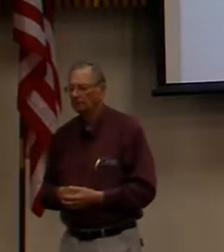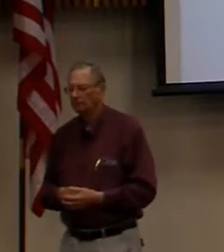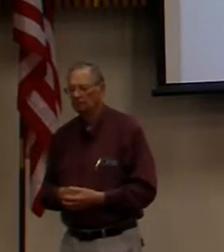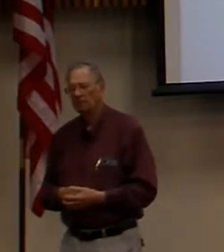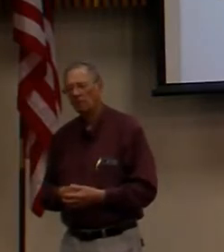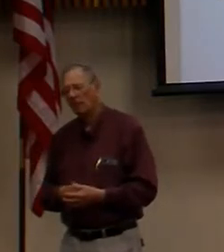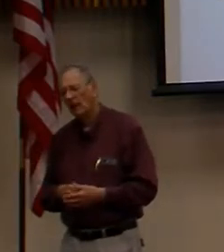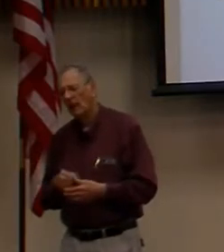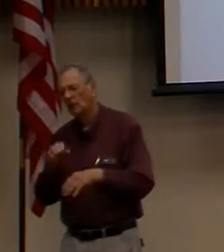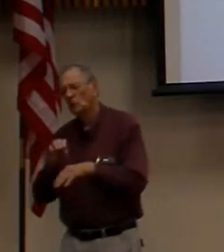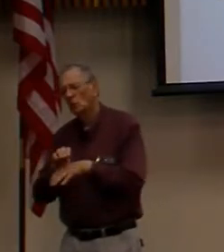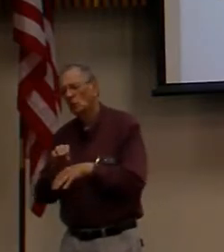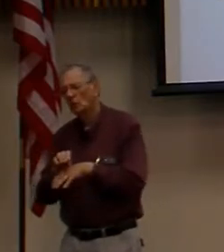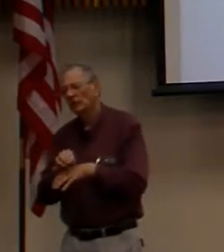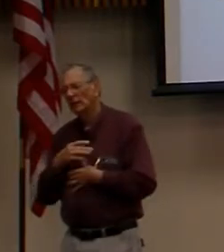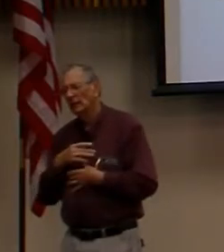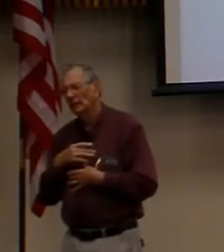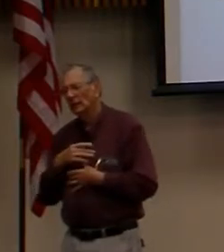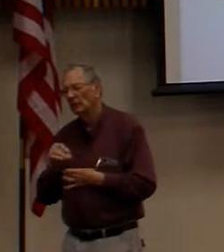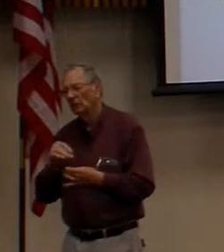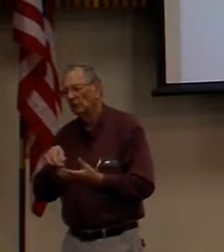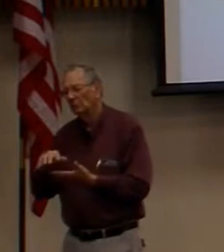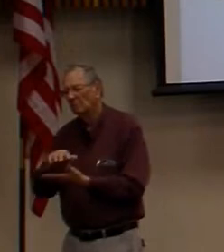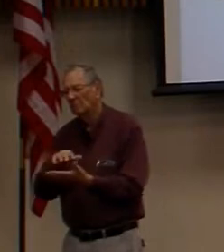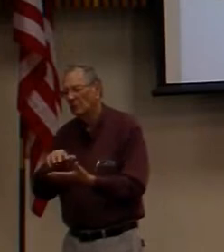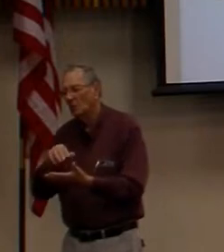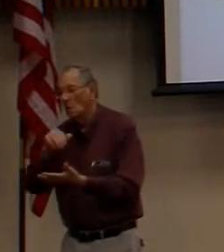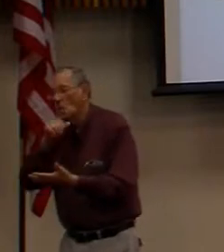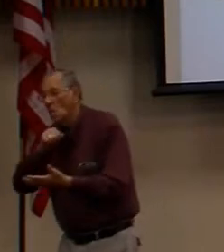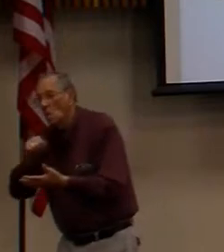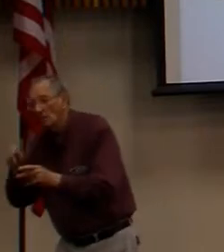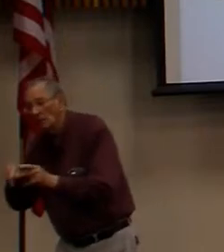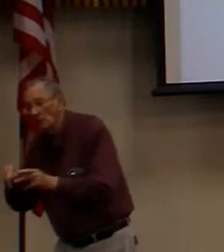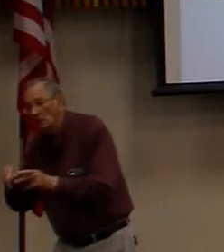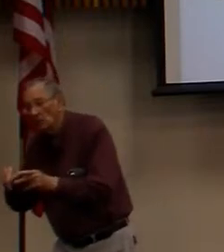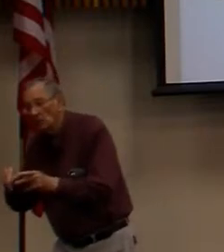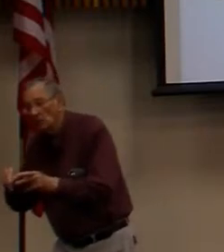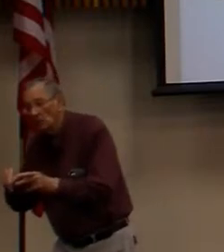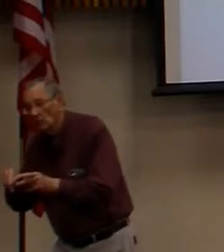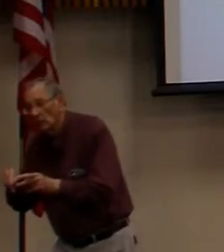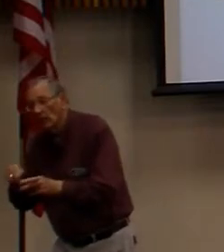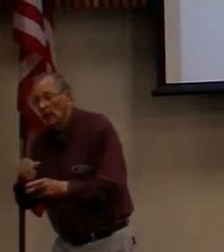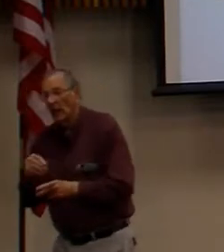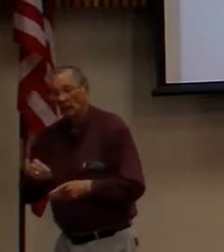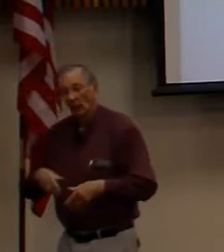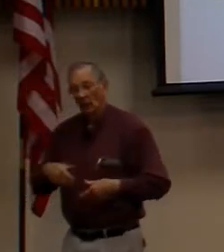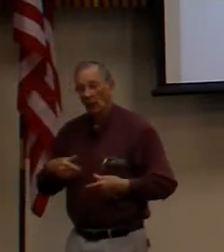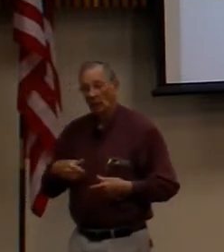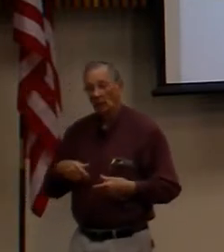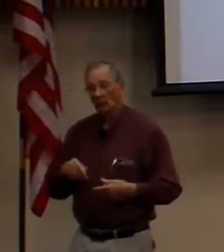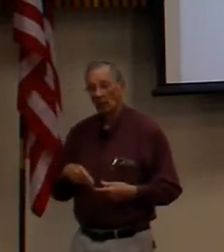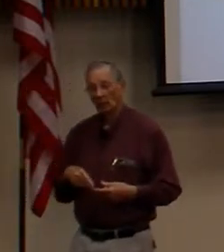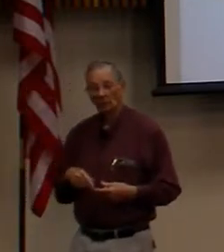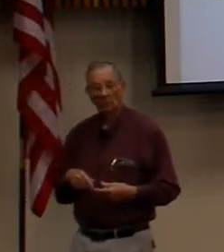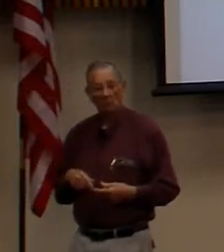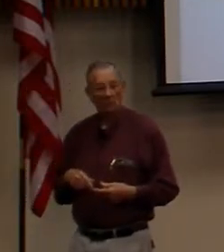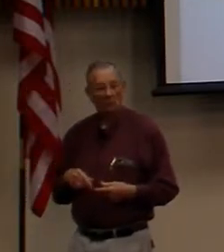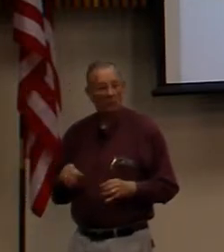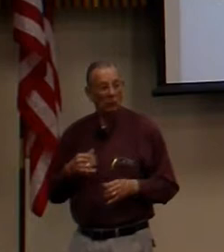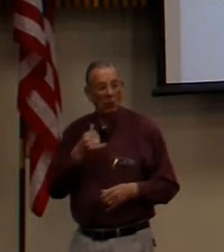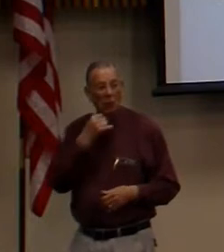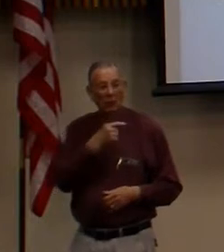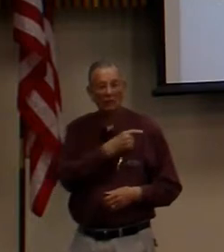at the church, there is an interesting mix of older folks and younger folks. Am I doing something wrong with this